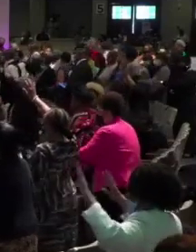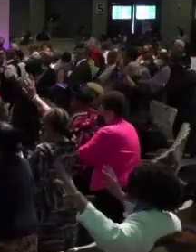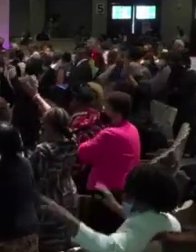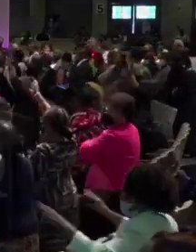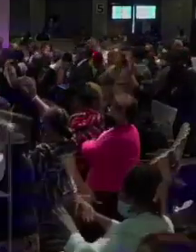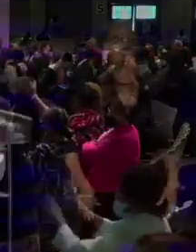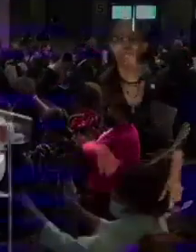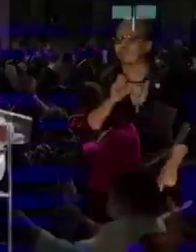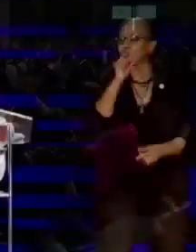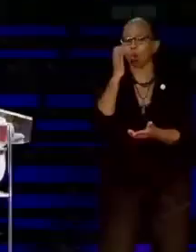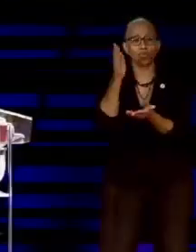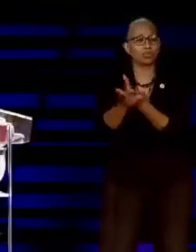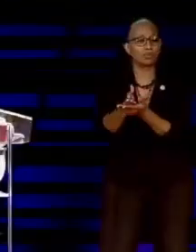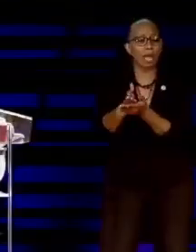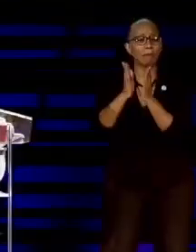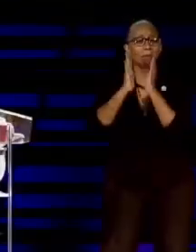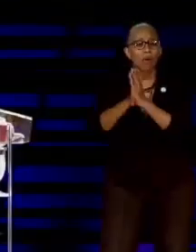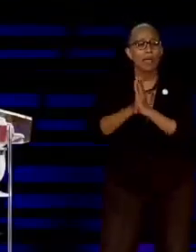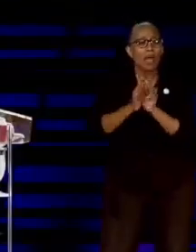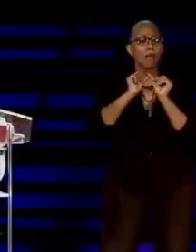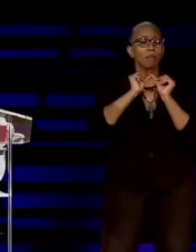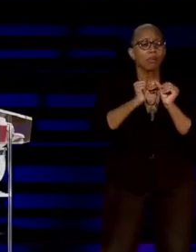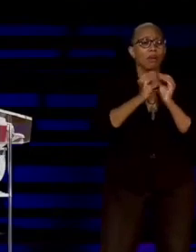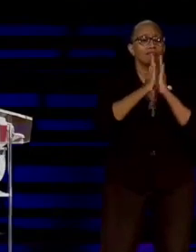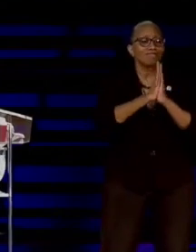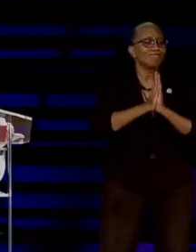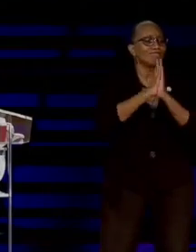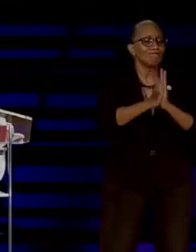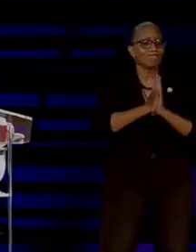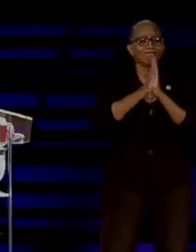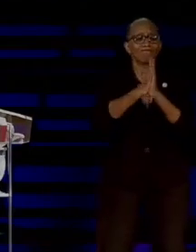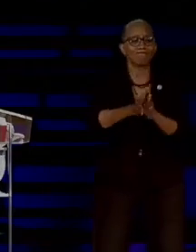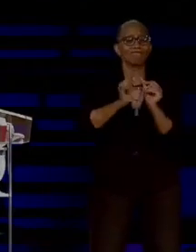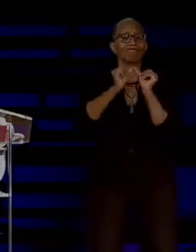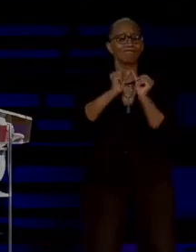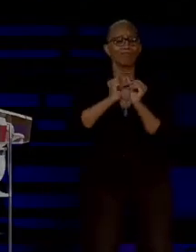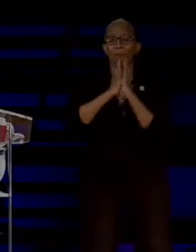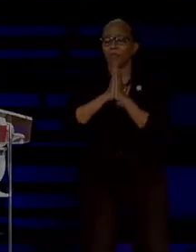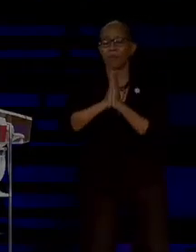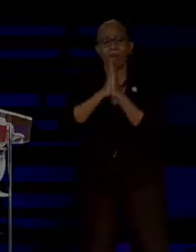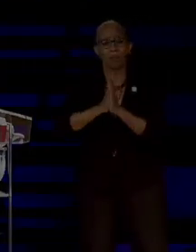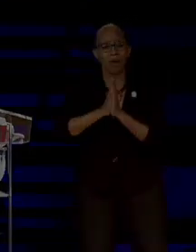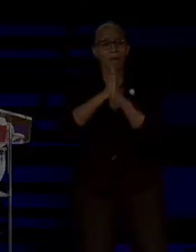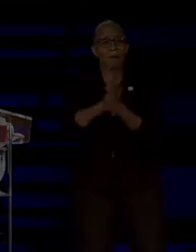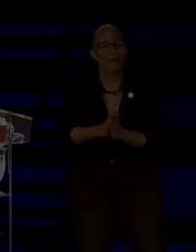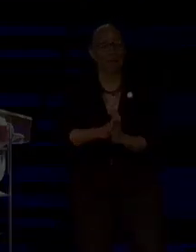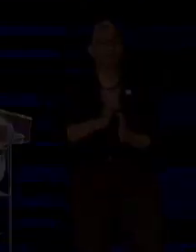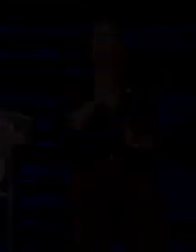don't stop. Pray it, pray it. Don't stop.